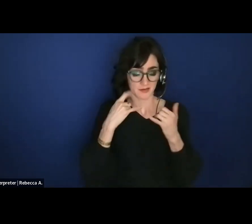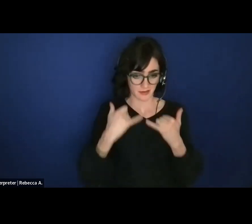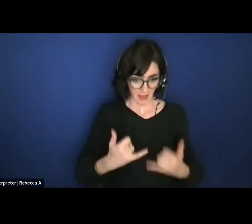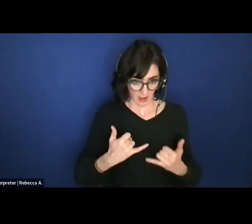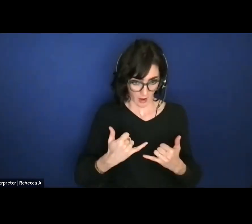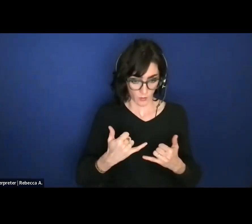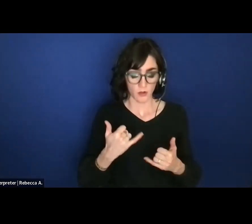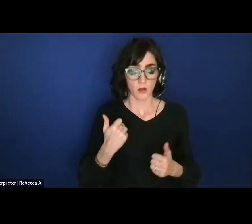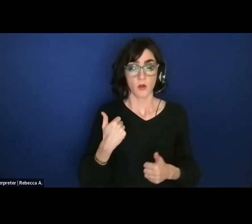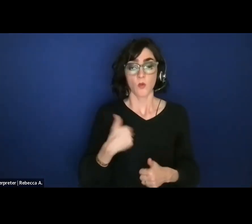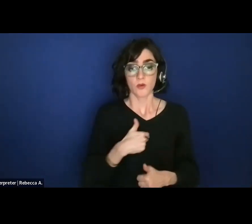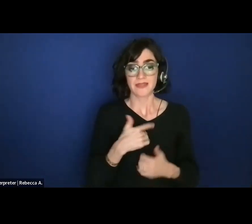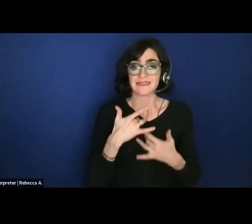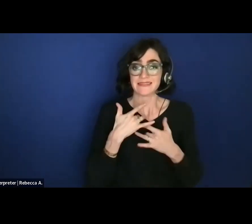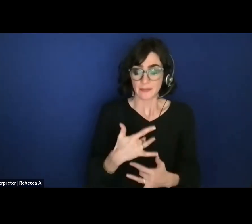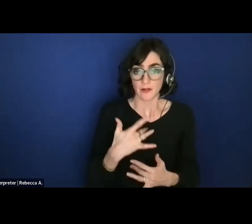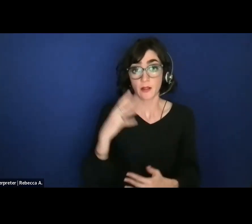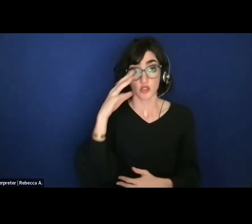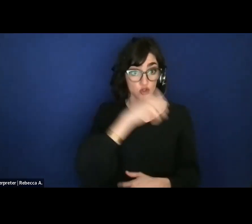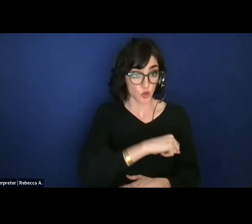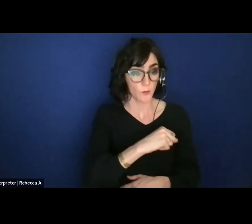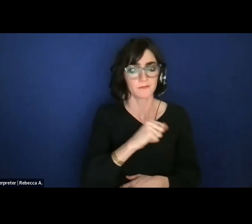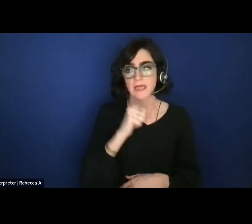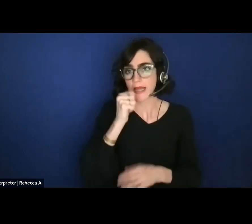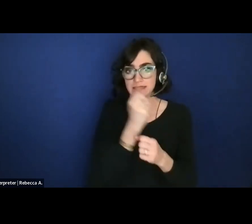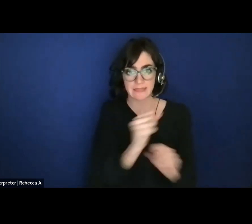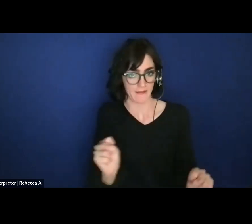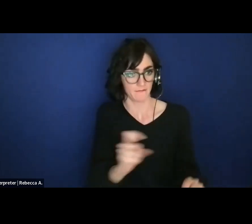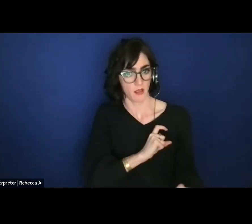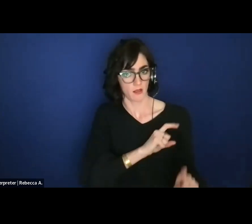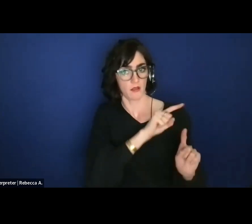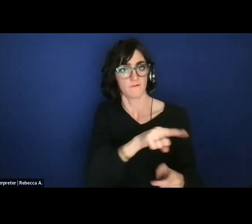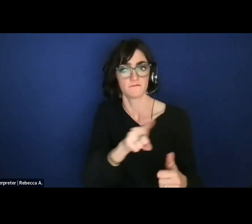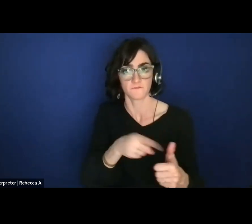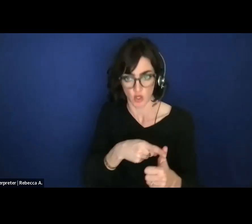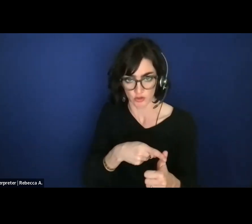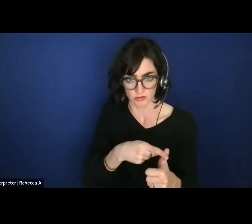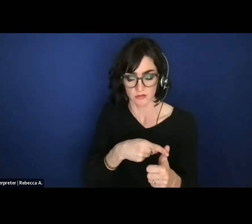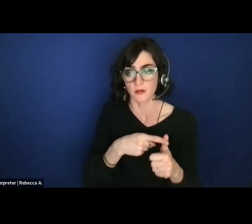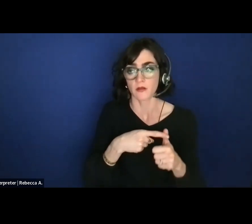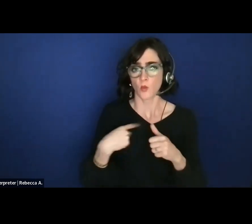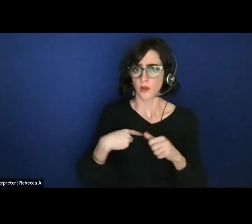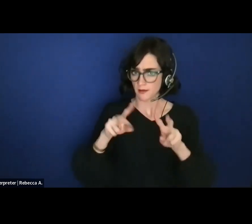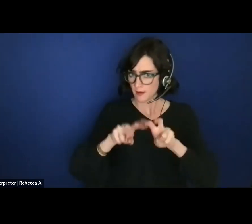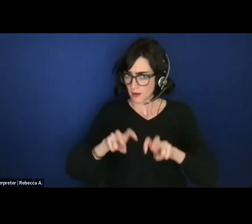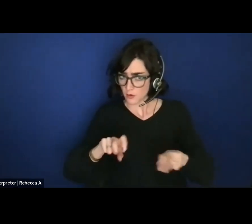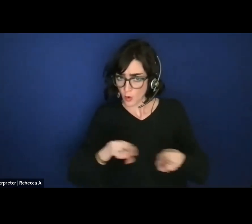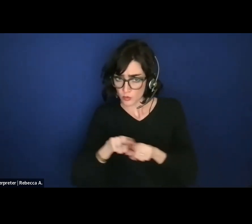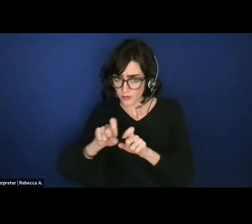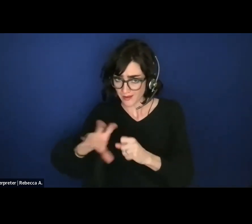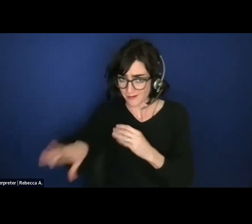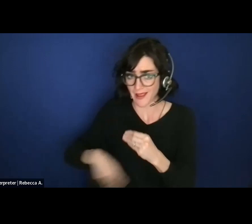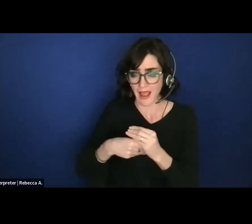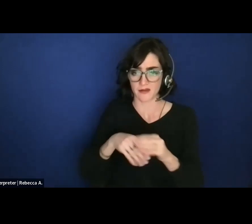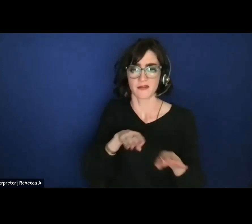that it's unsafe and the police go first. And then the analysis is, can we also add the behavioral health support? And how